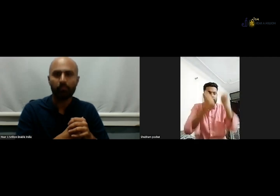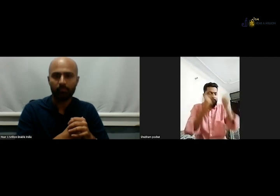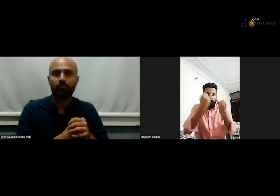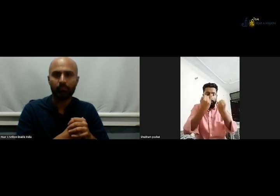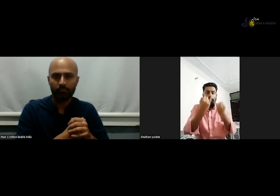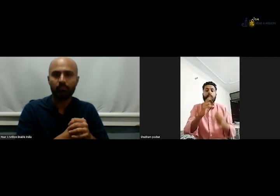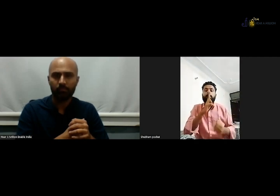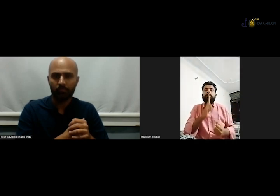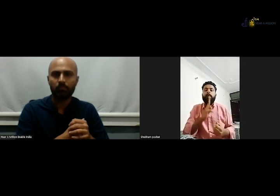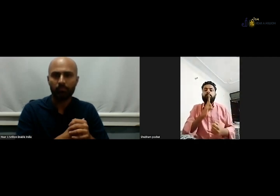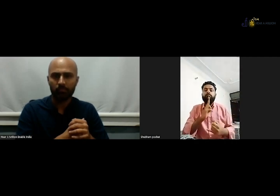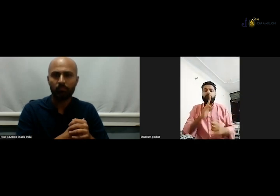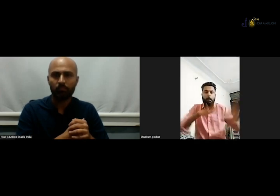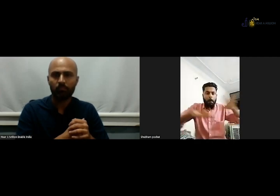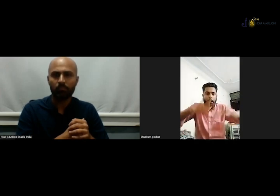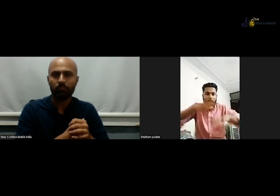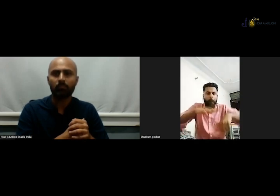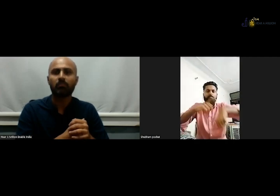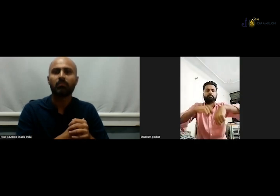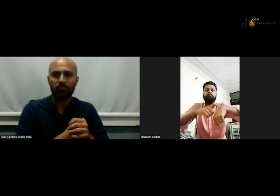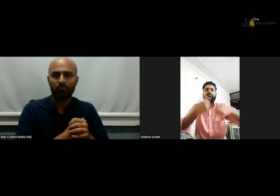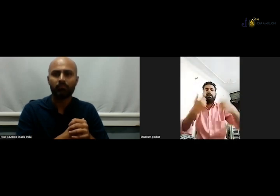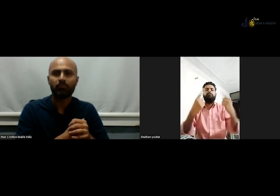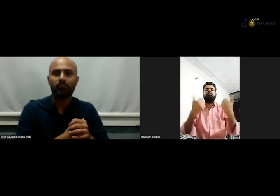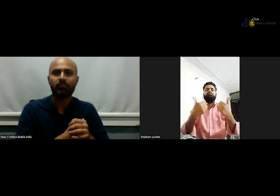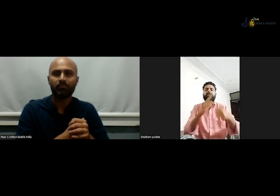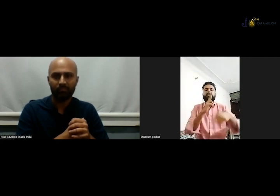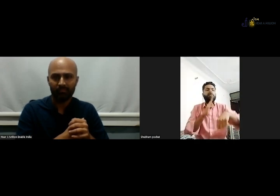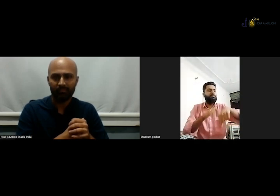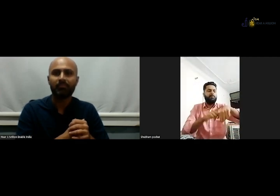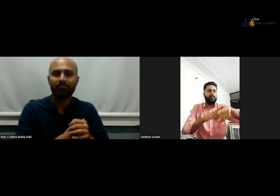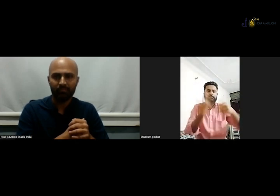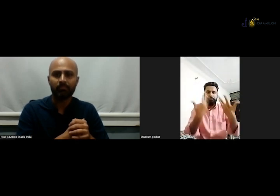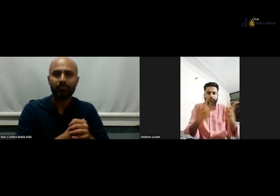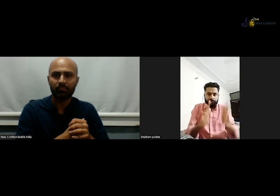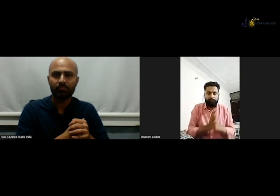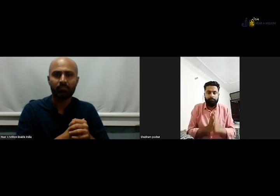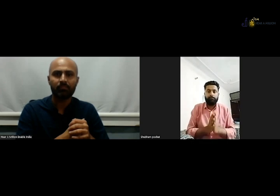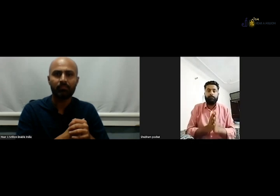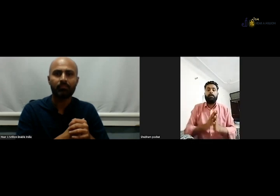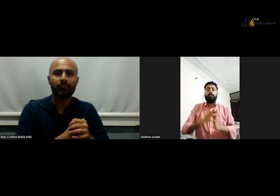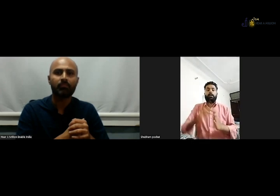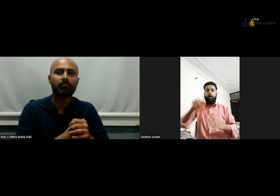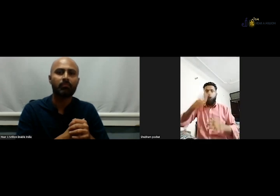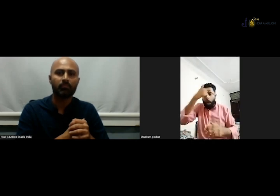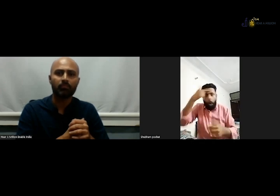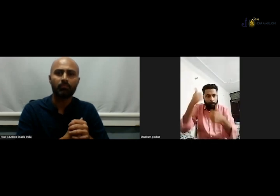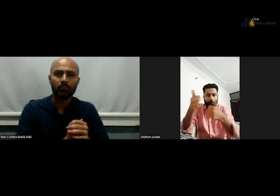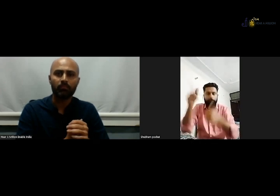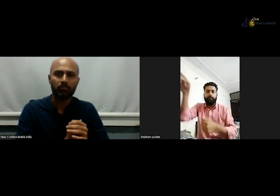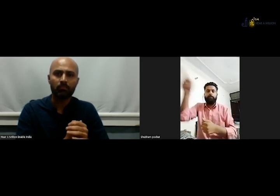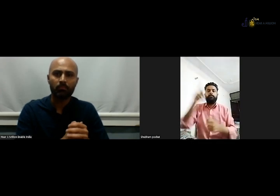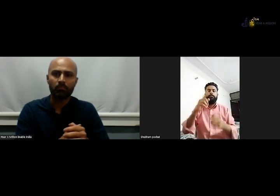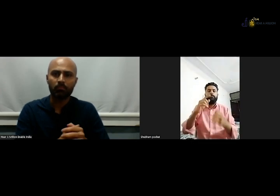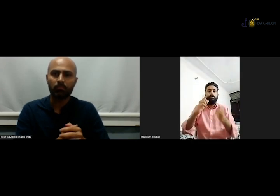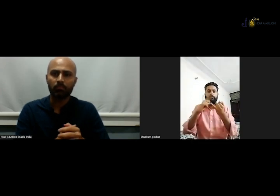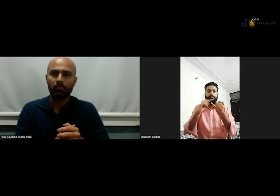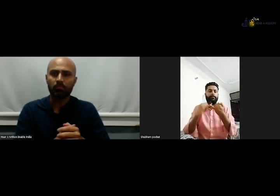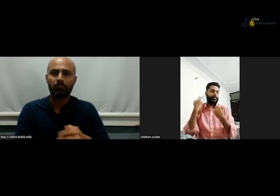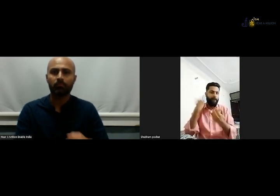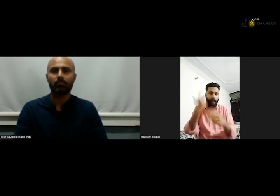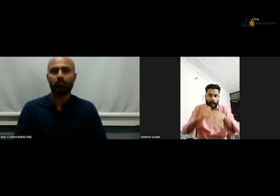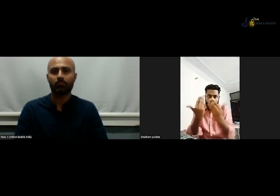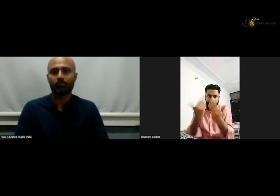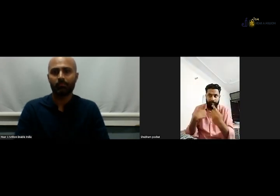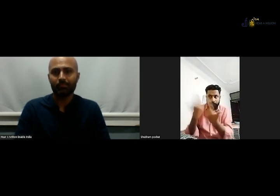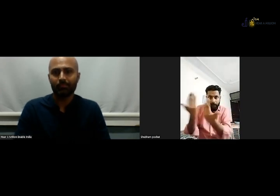was a guest, and we were thinking about having a guest. So we planned to have a Sunil, but Sunil was busy at that time. So we